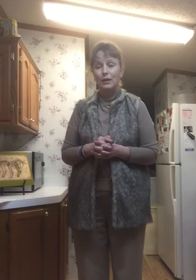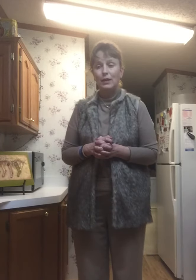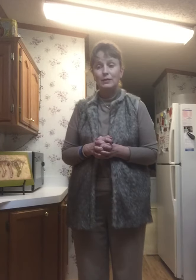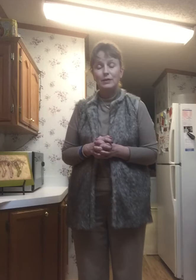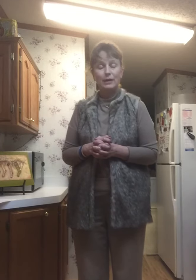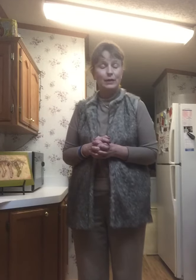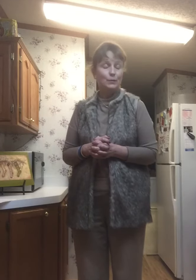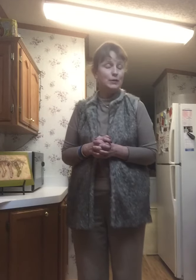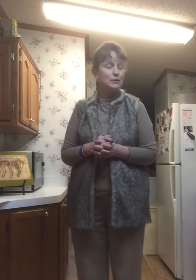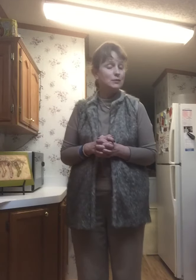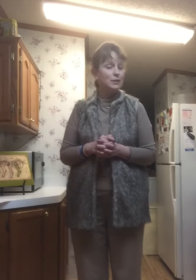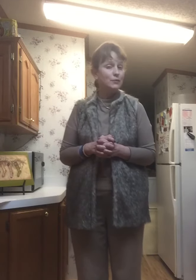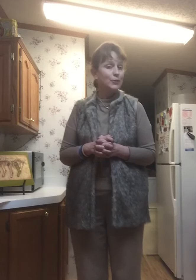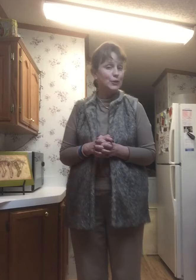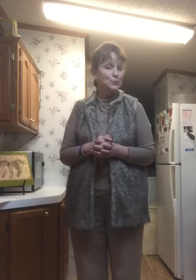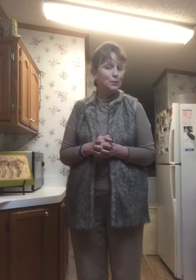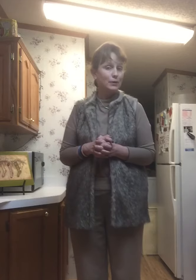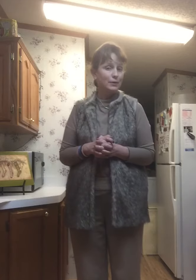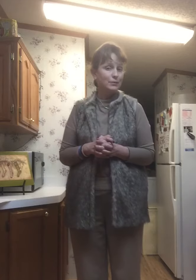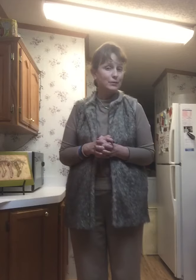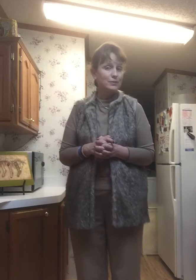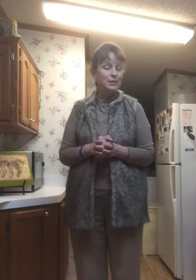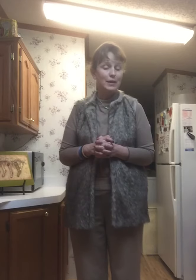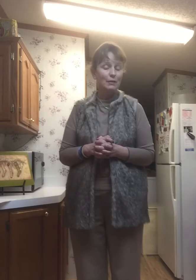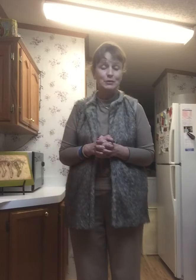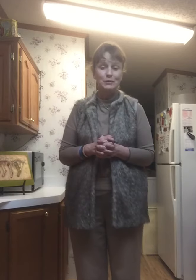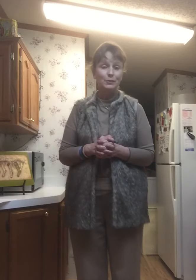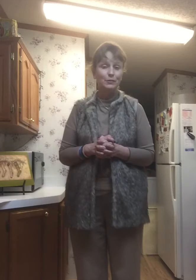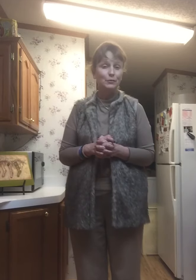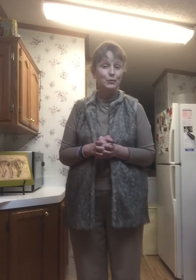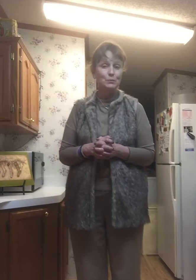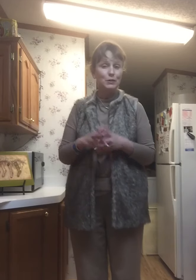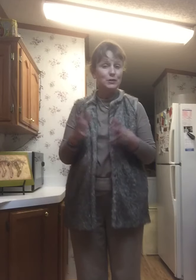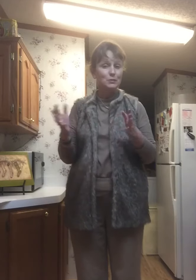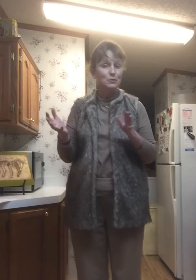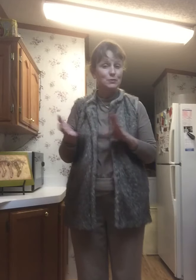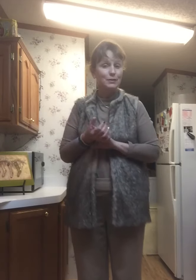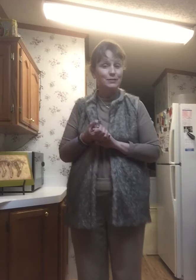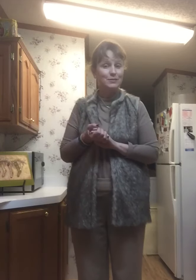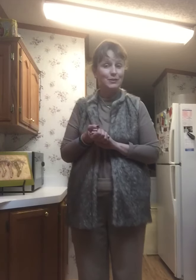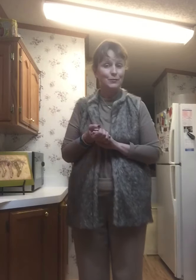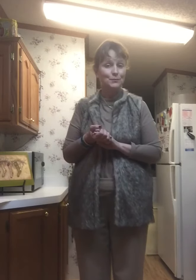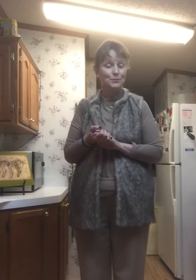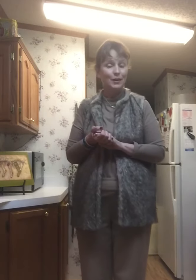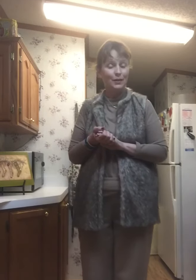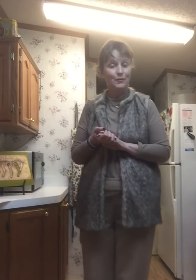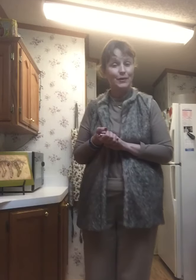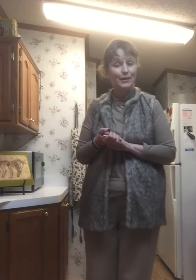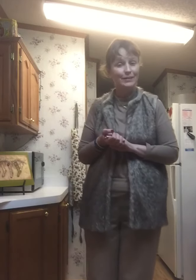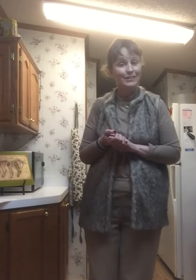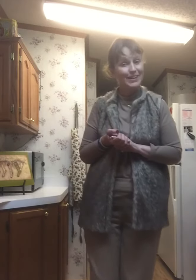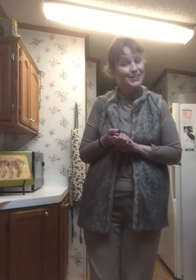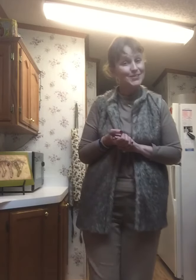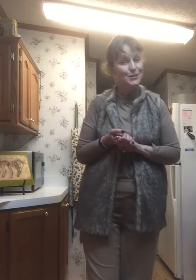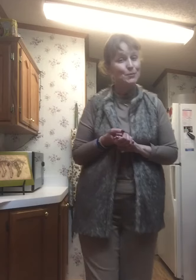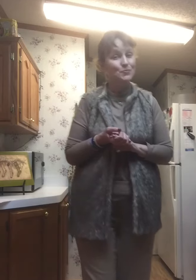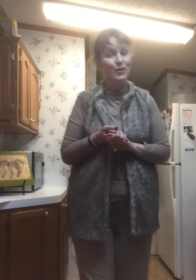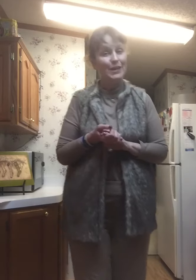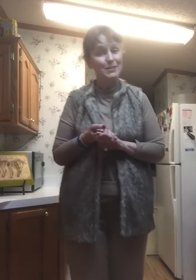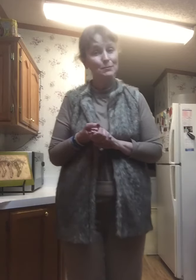And I can't wait to see the finished product and see how it's going to look when you put it to music. So, all right. Thank you so much for asking me to